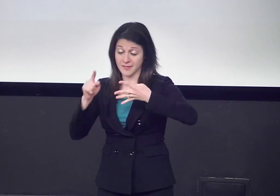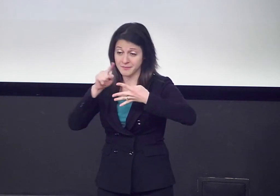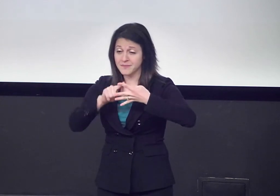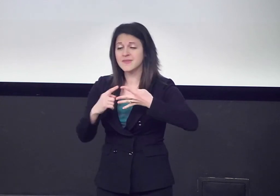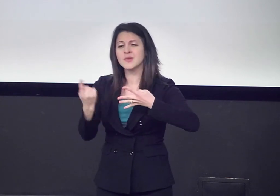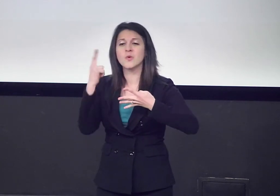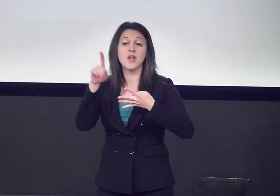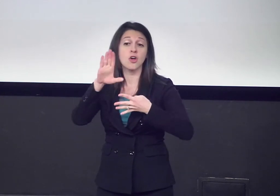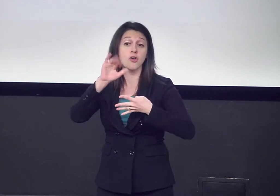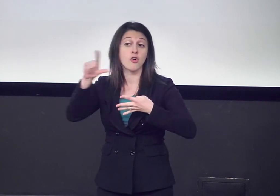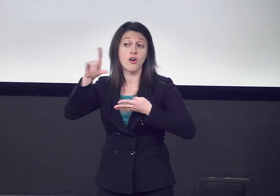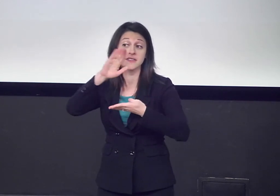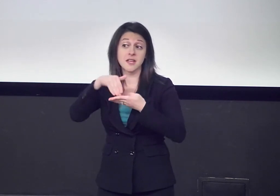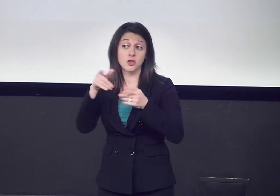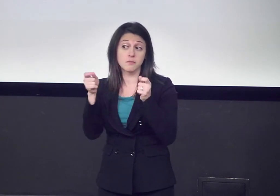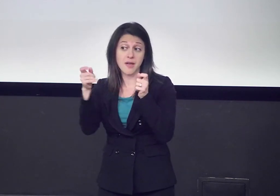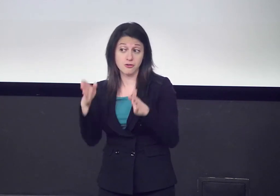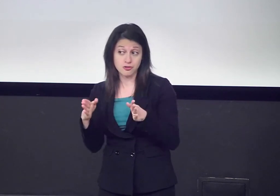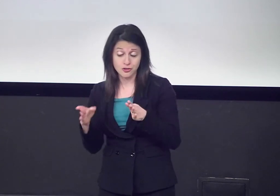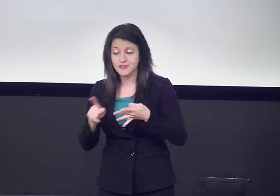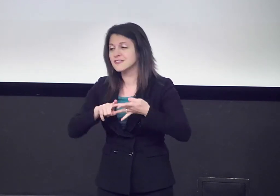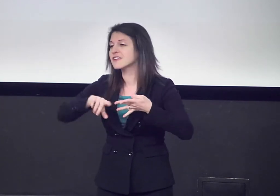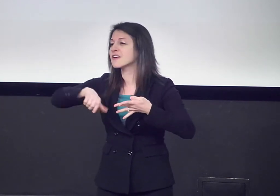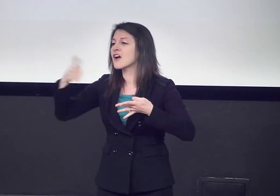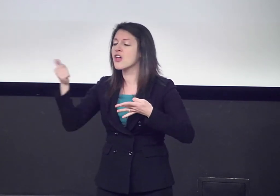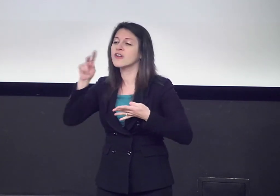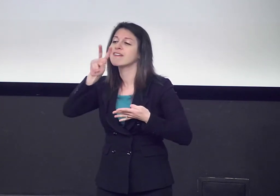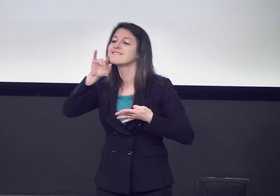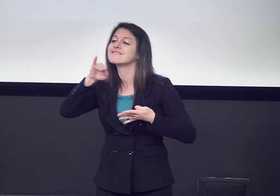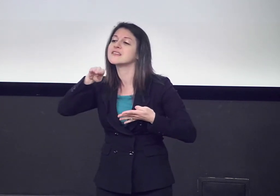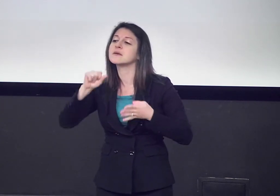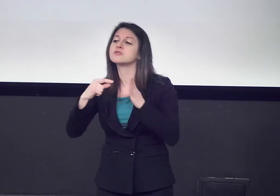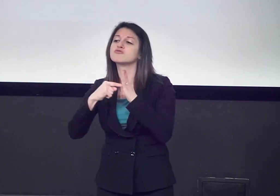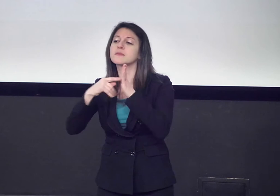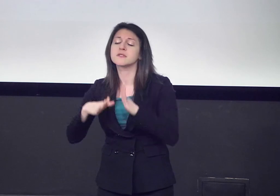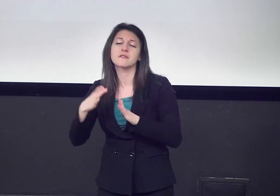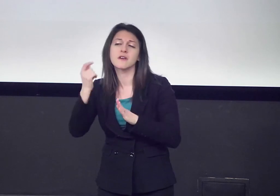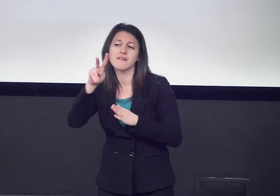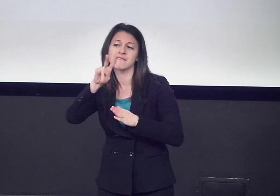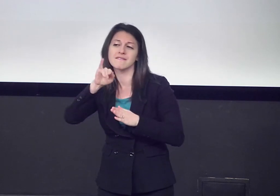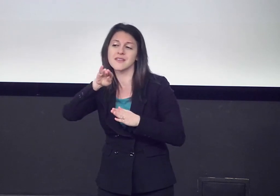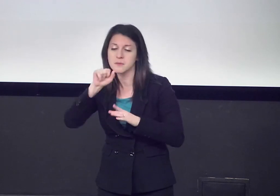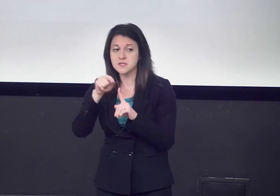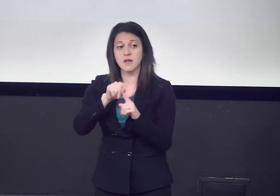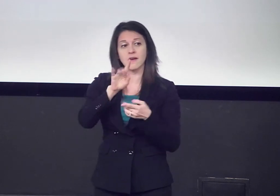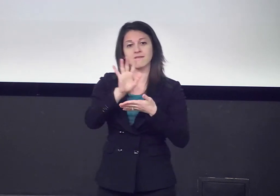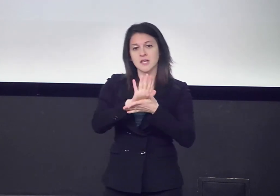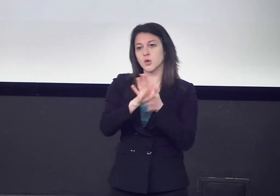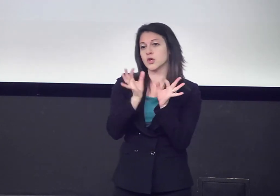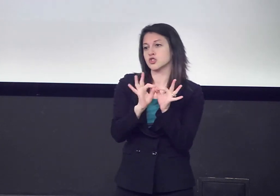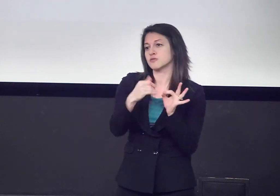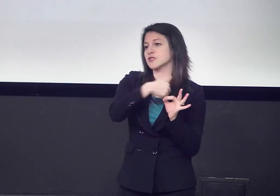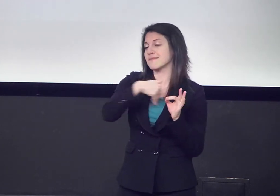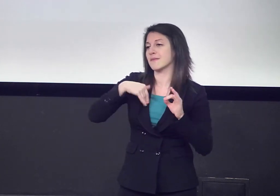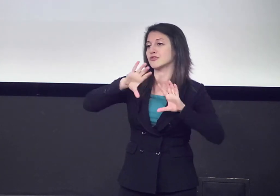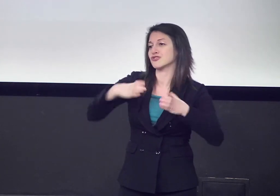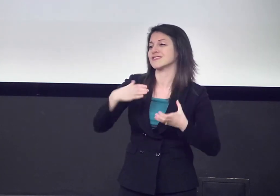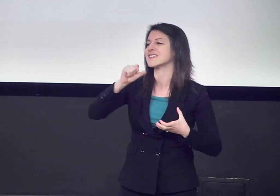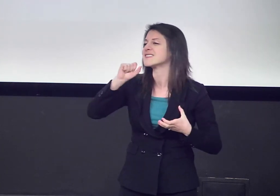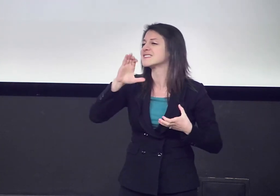So for my pilot study, I interviewed four individuals. One was a call center manager, one was a VIMS, or a video interpreter